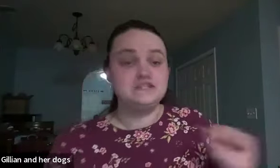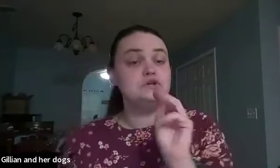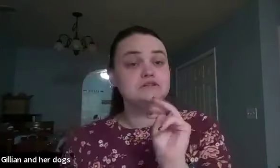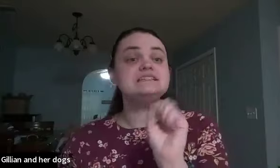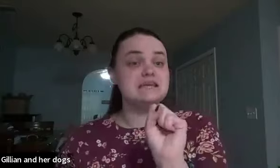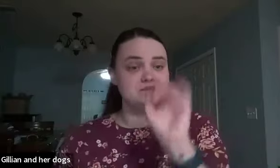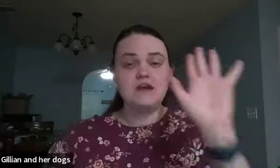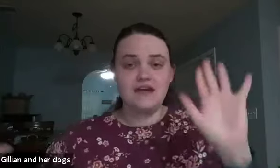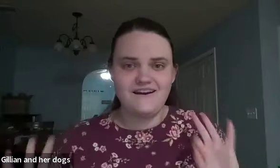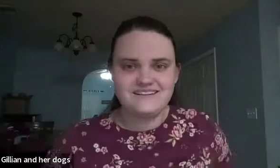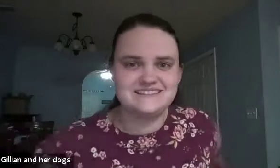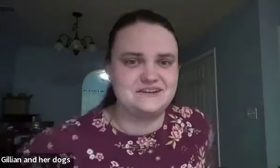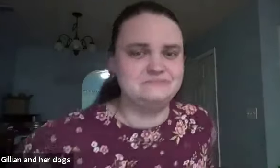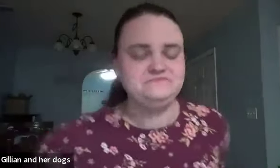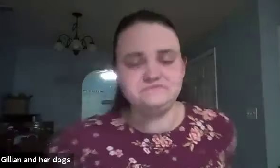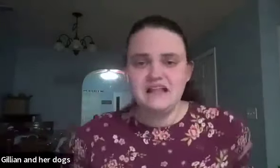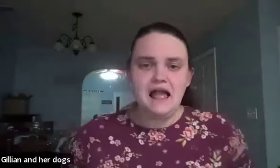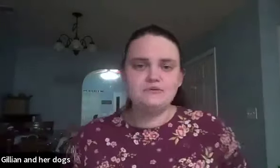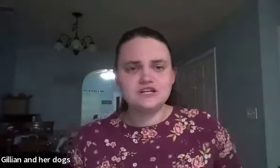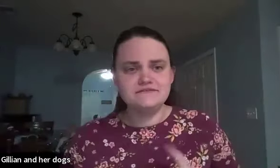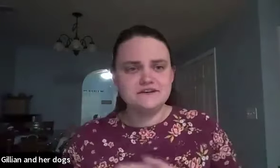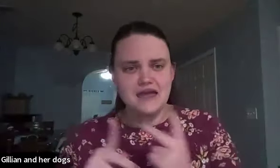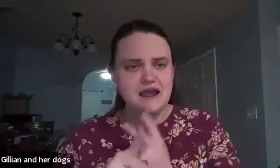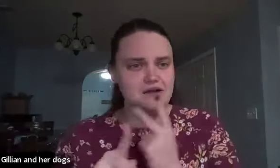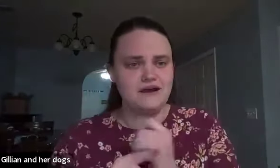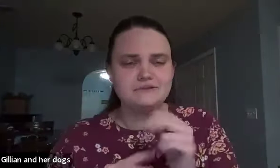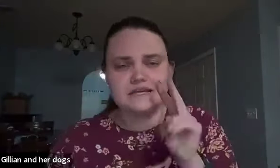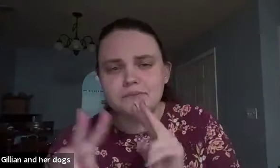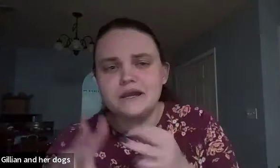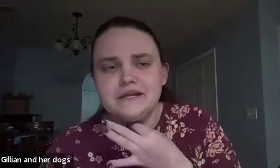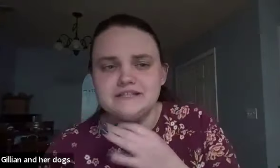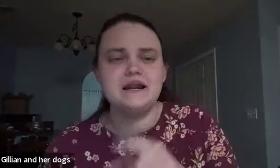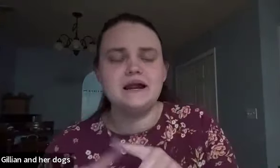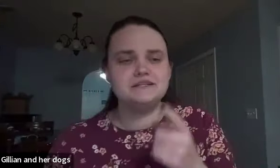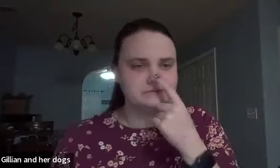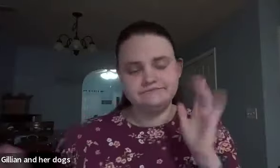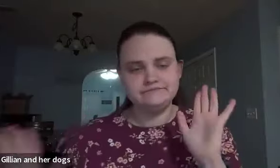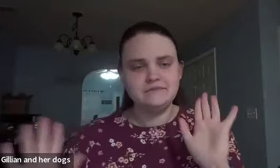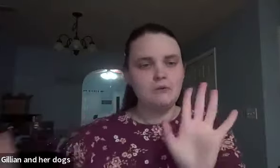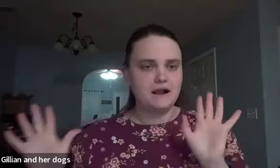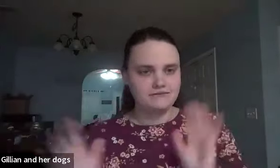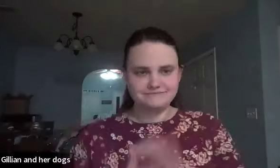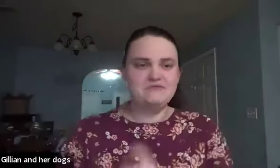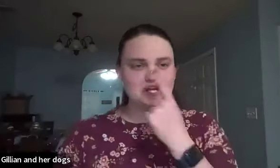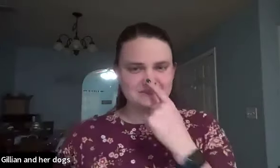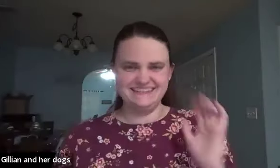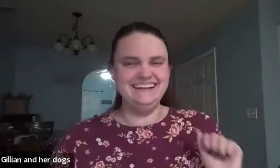So yours is Ames. Okay, awesome. I was trying to figure that out or not. I was like, I'm kind of curious, but I'll back off. I was nosy.